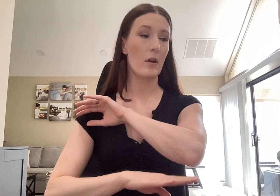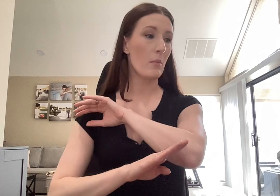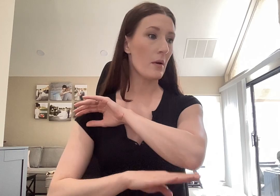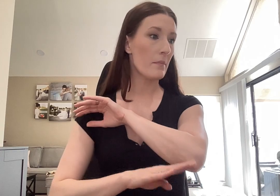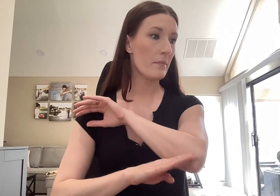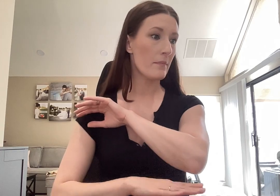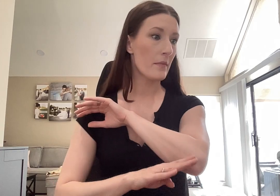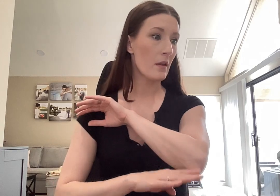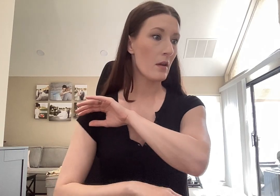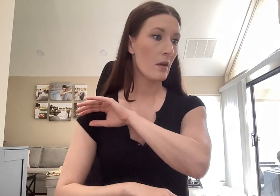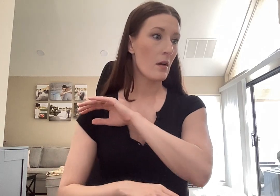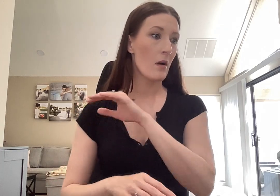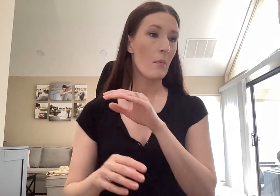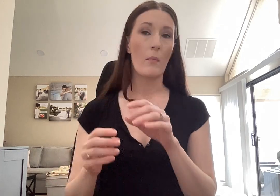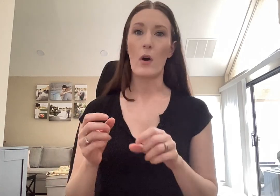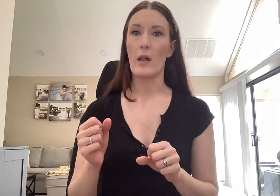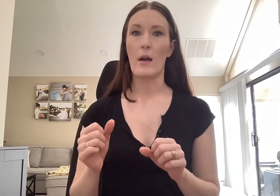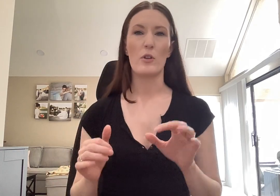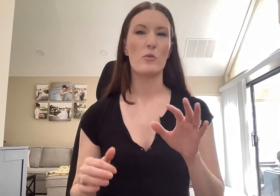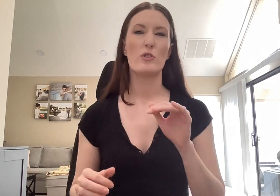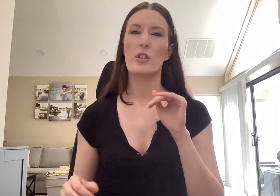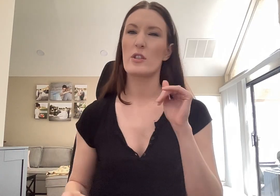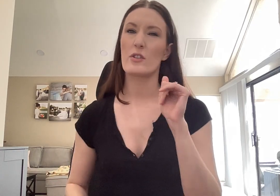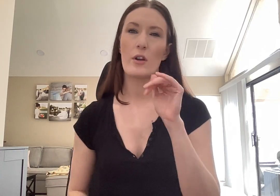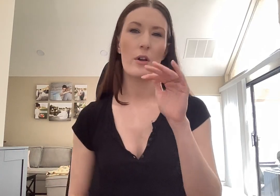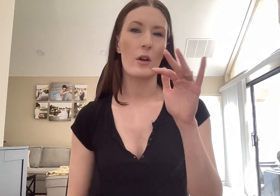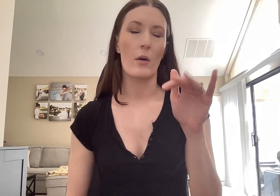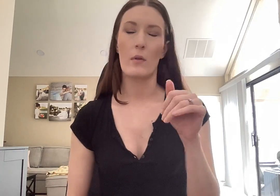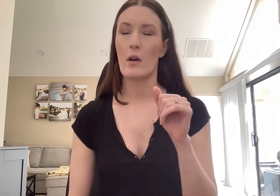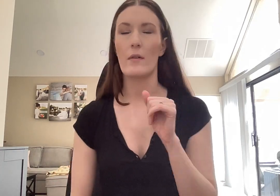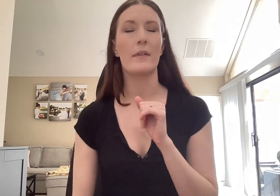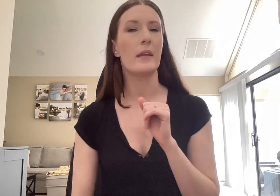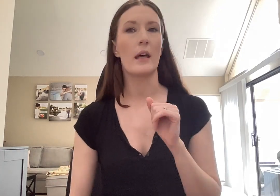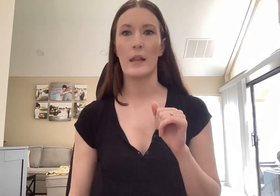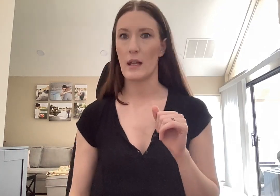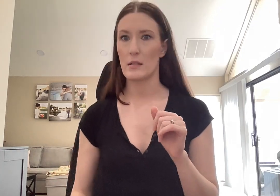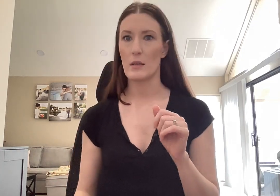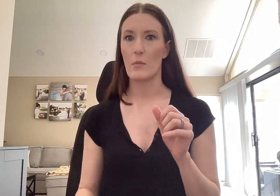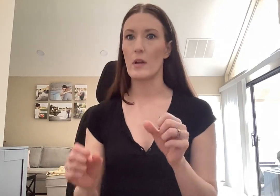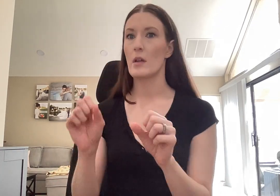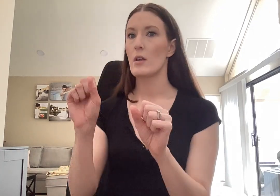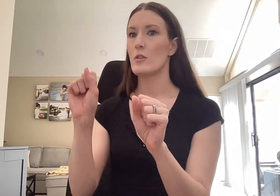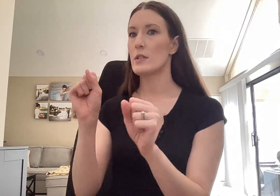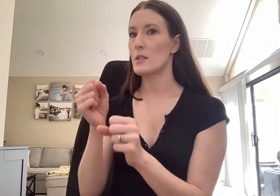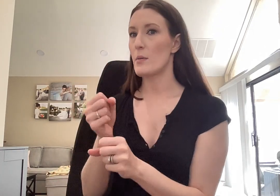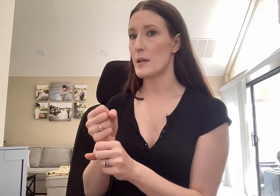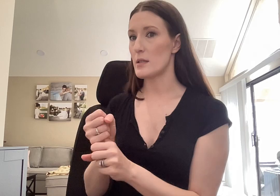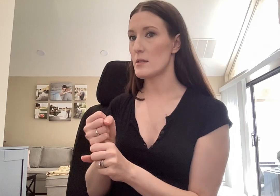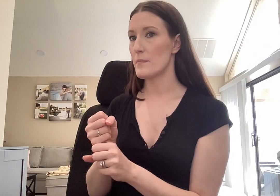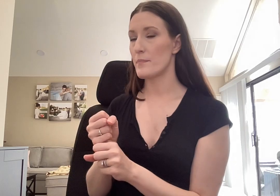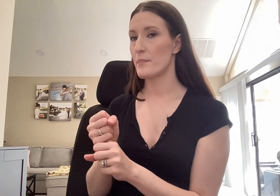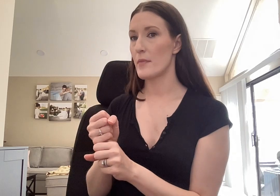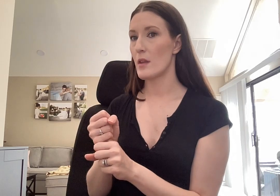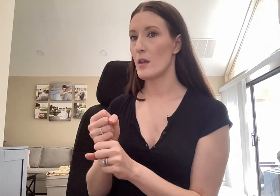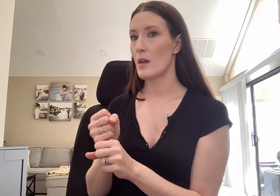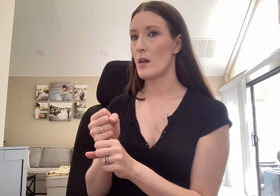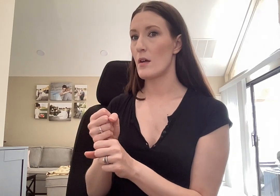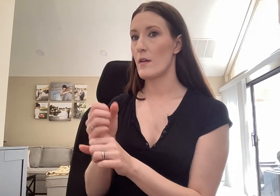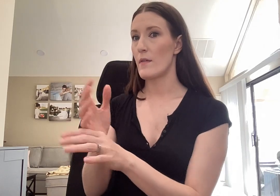elbow. Ball out, you just start going off yelling at someone. You're gonna take two S's,